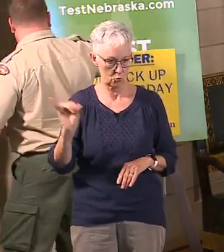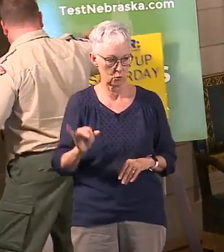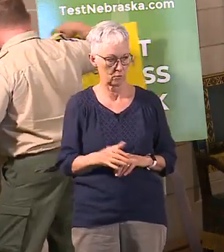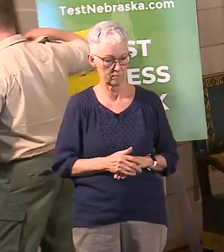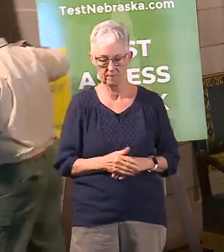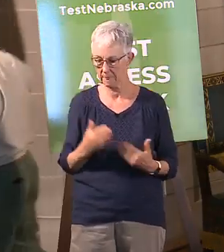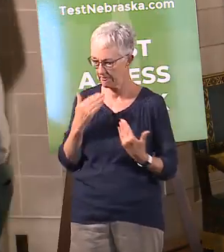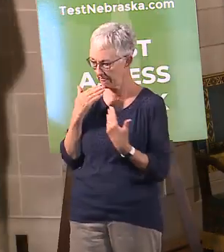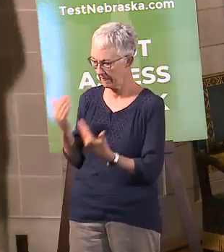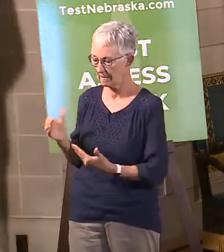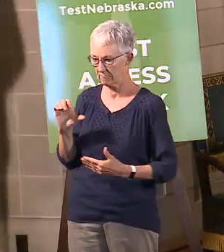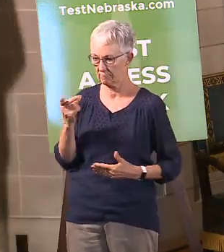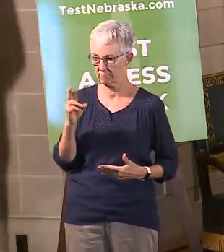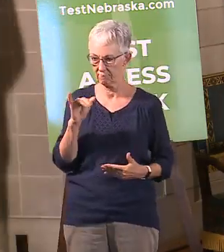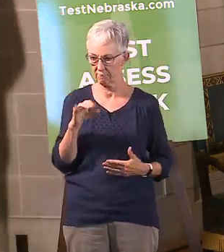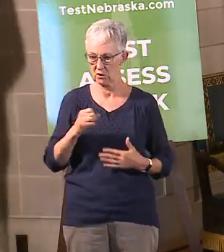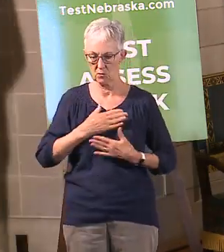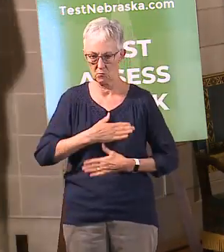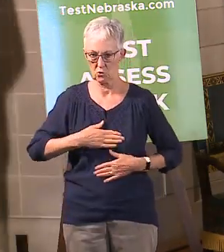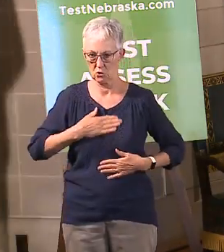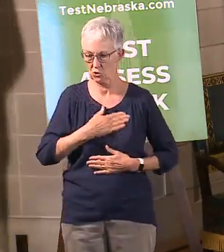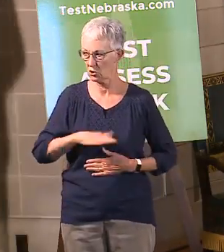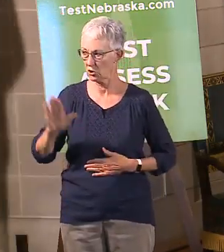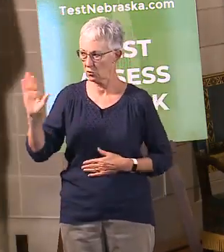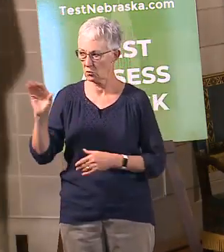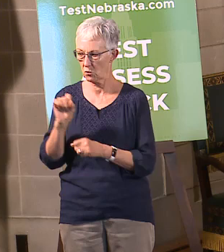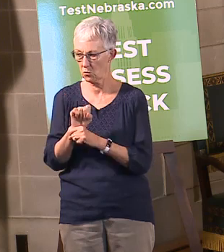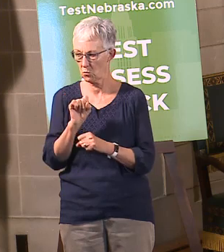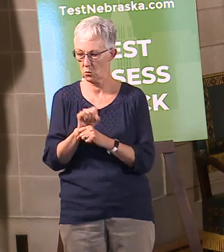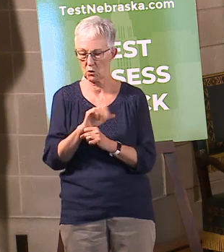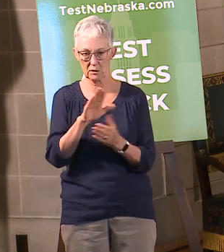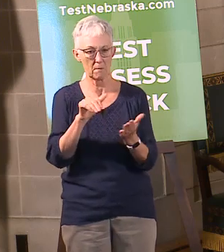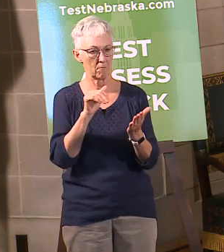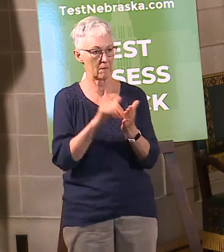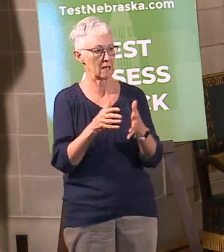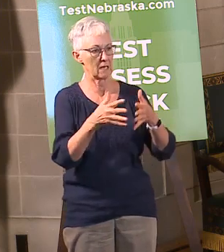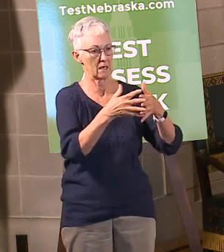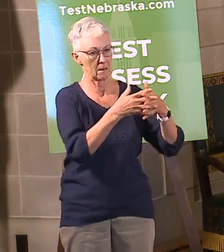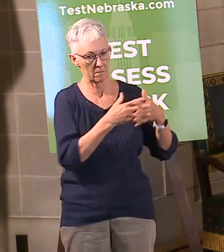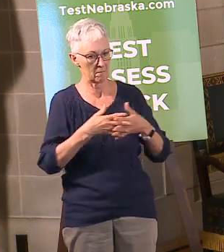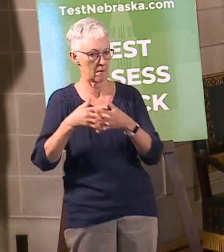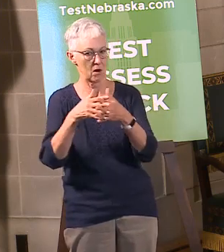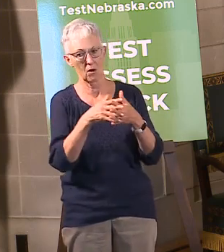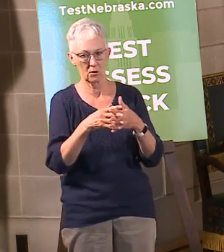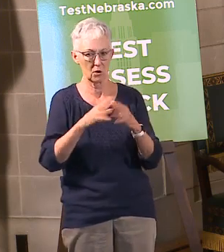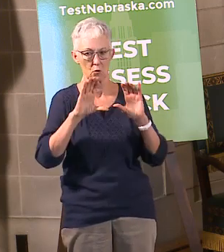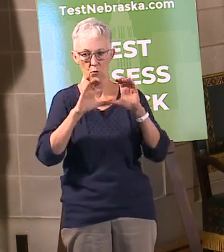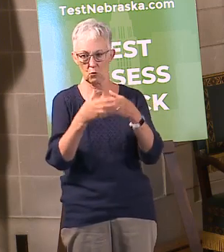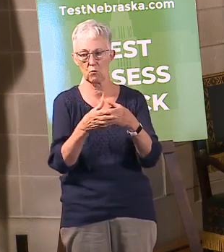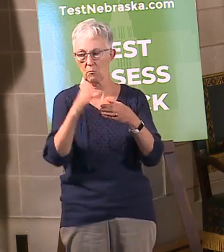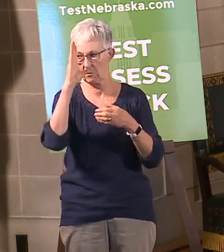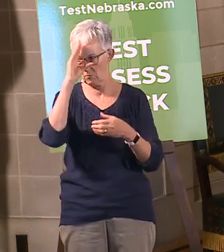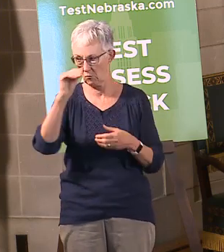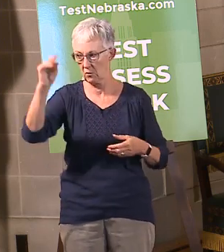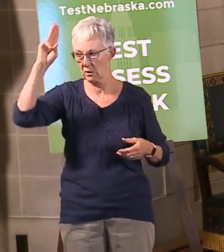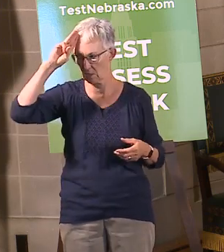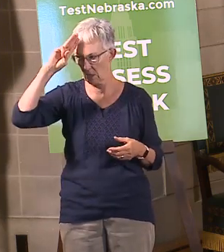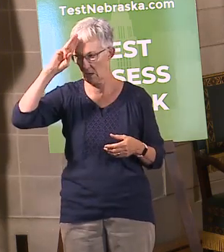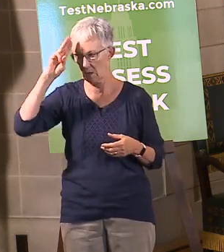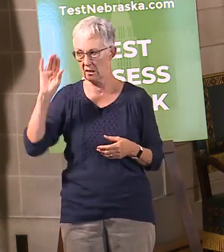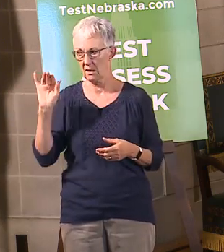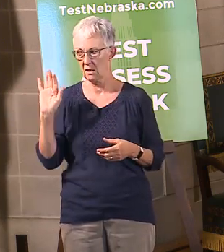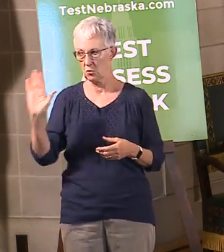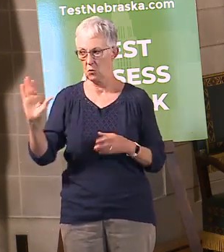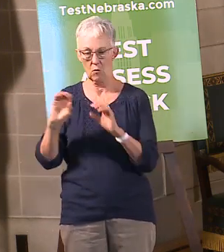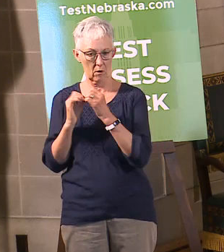Thank you very much, Chris. Appreciate all the work the Mid-America Council does, and of course, Boy Scouts, just a wonderful program that does so much to teach our youth